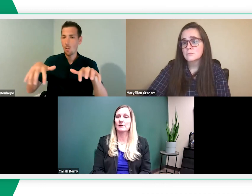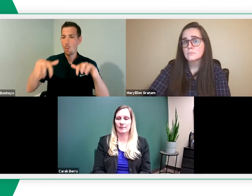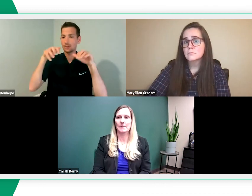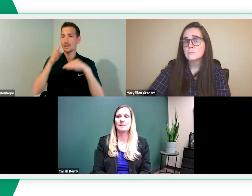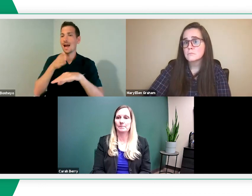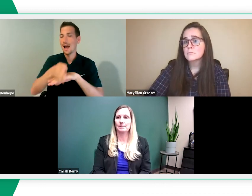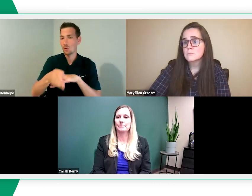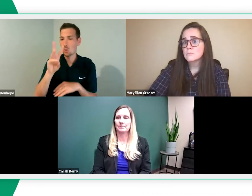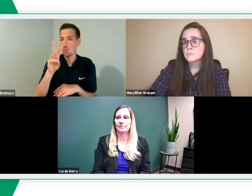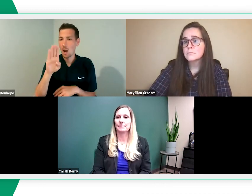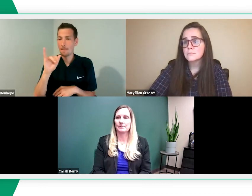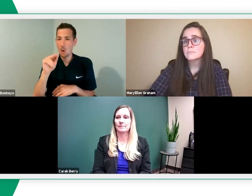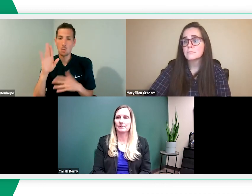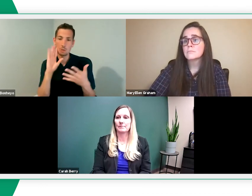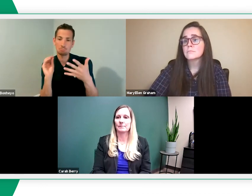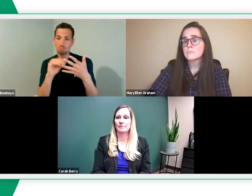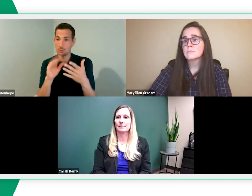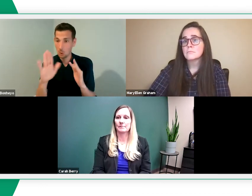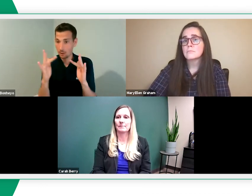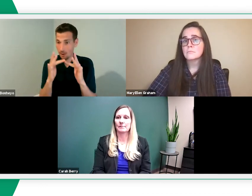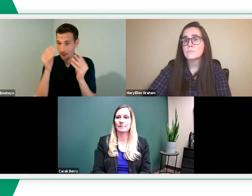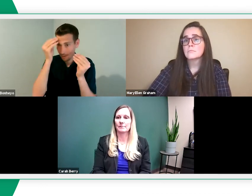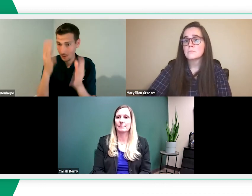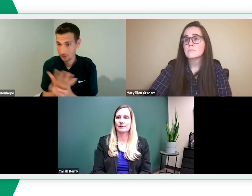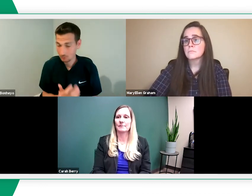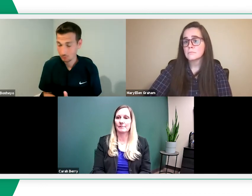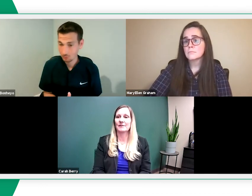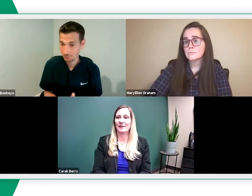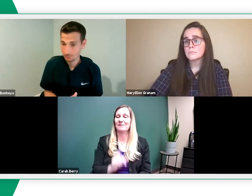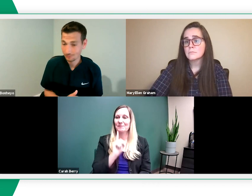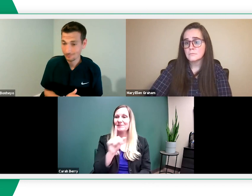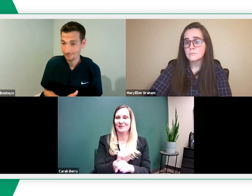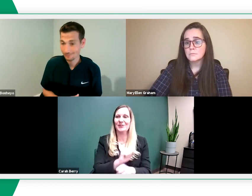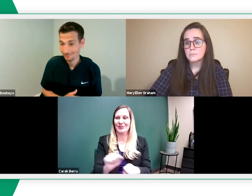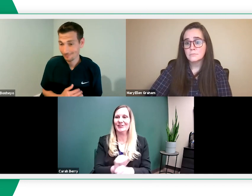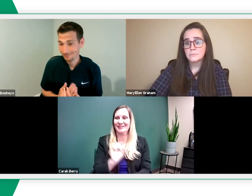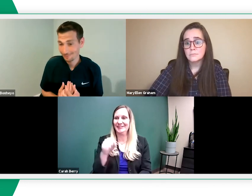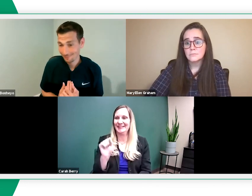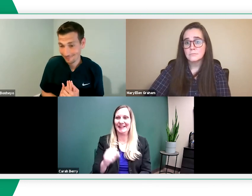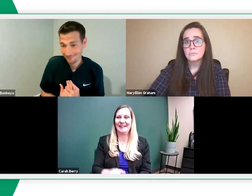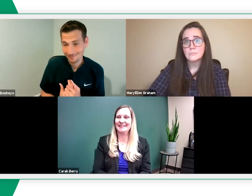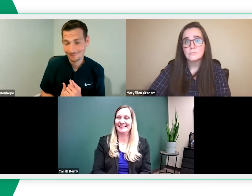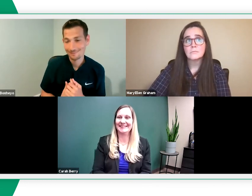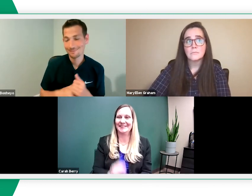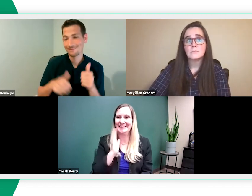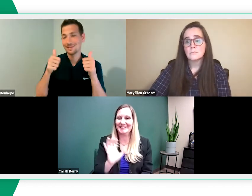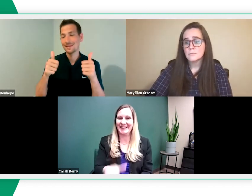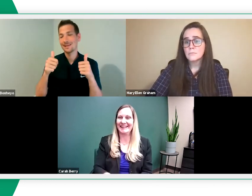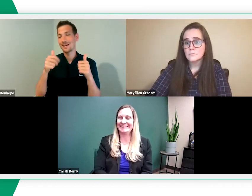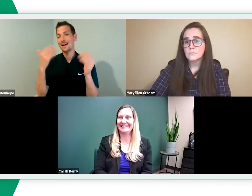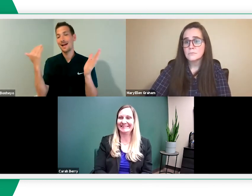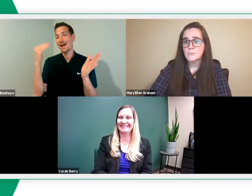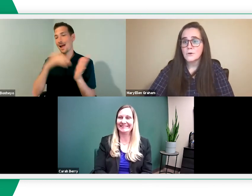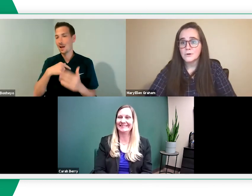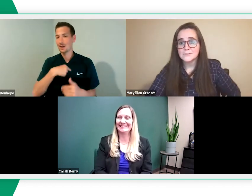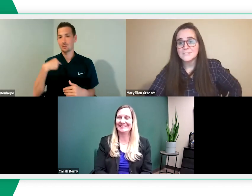able to put an email into the chat for the audience so they can reach out to you? Do you have contact information? Yeah, for sure. No problem.